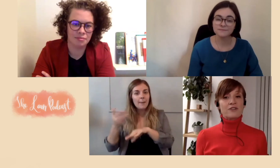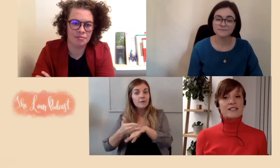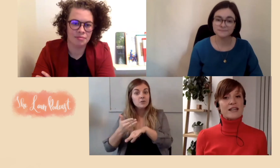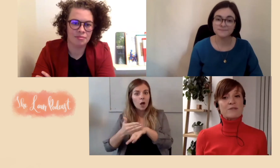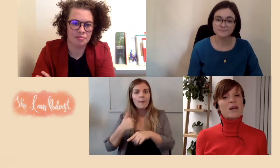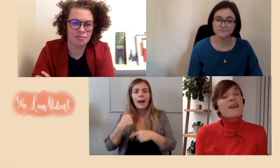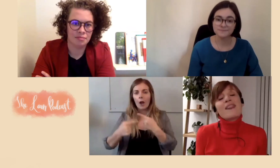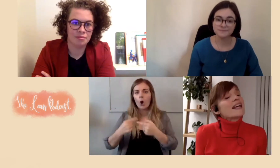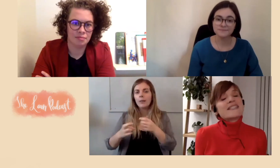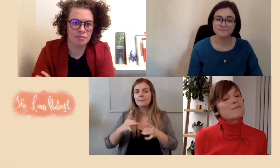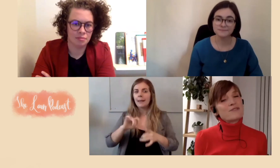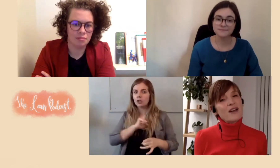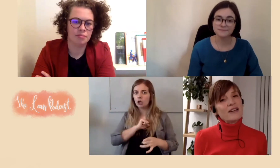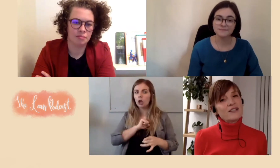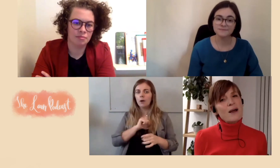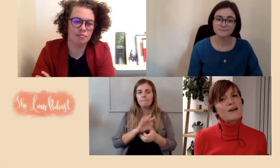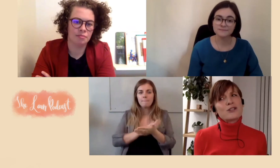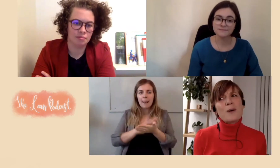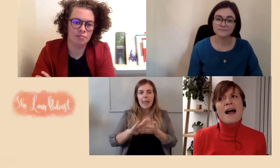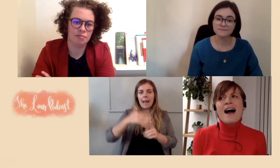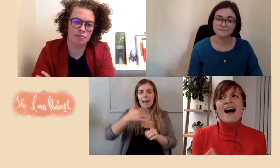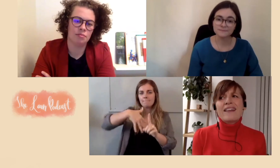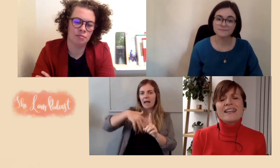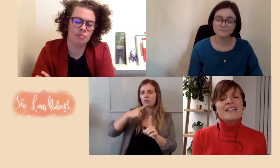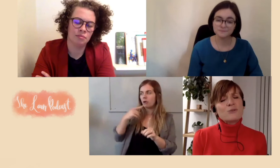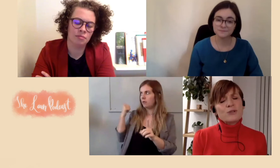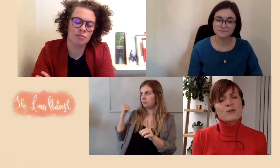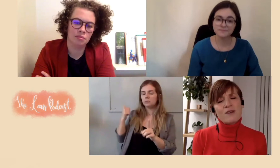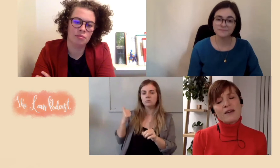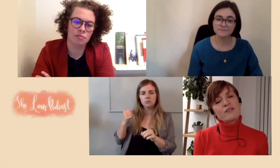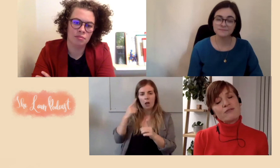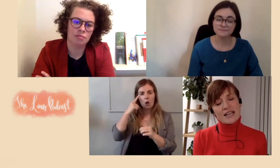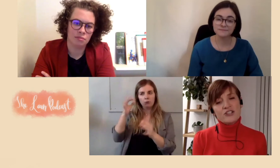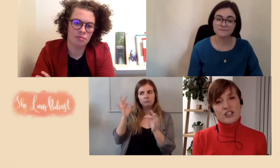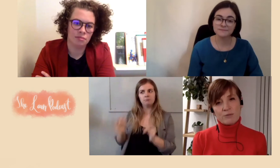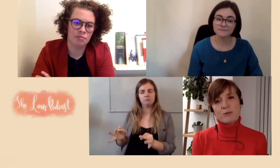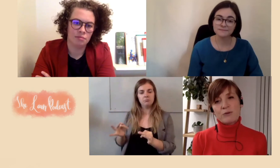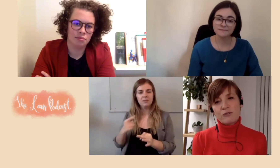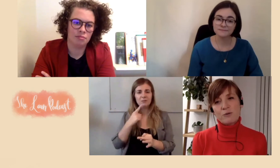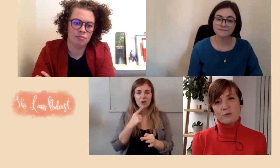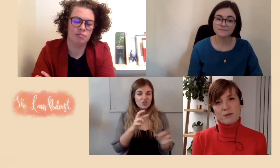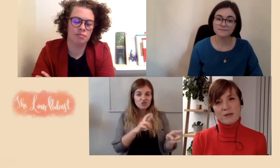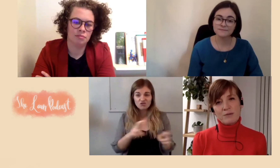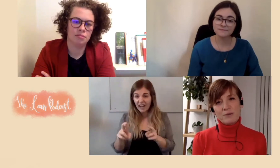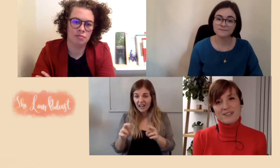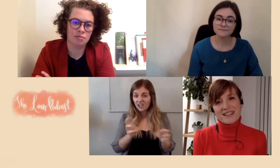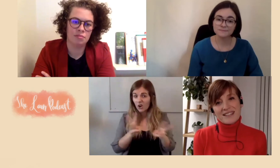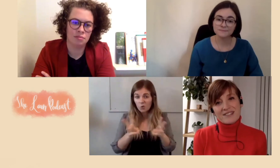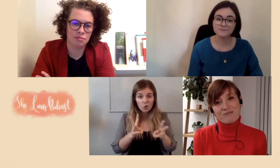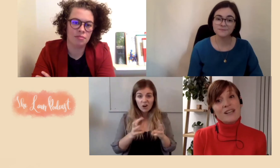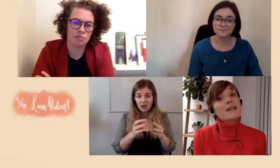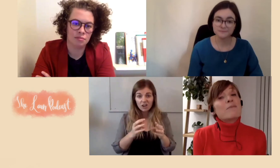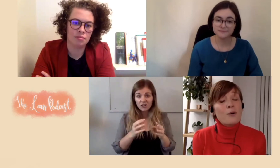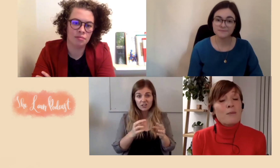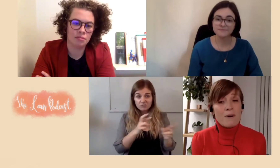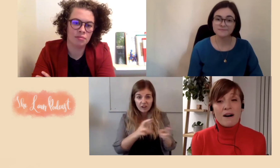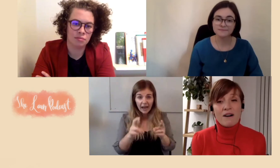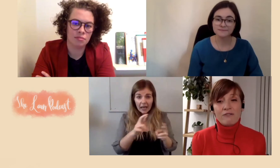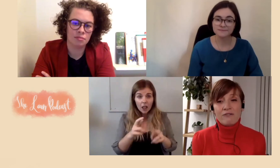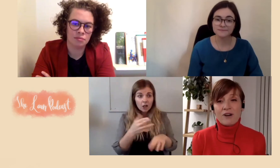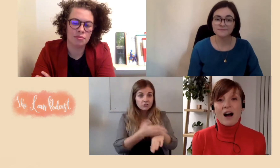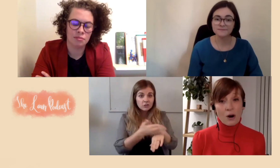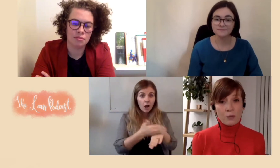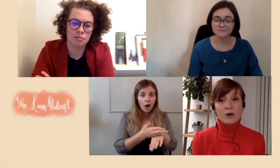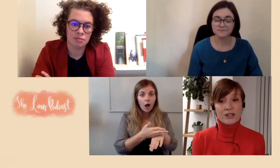very plain background for that sort of work. Whereas when I do work that I do on a regular basis with people that I work